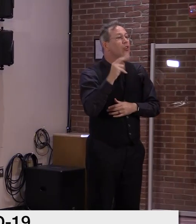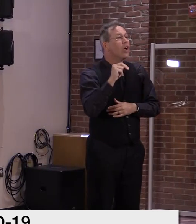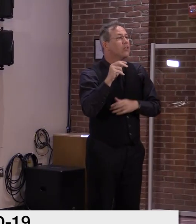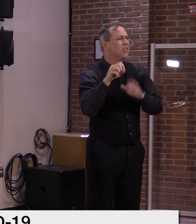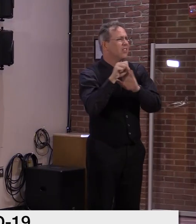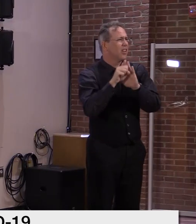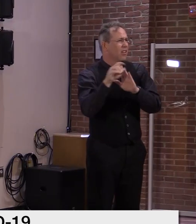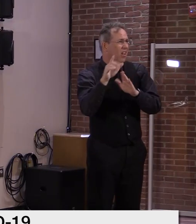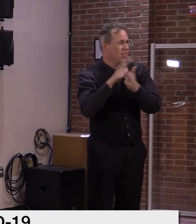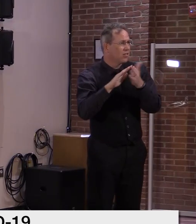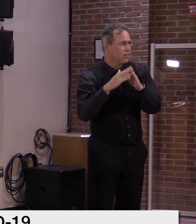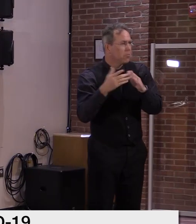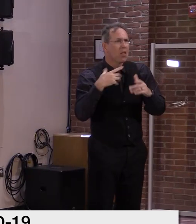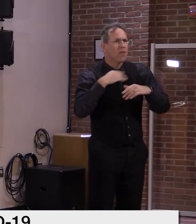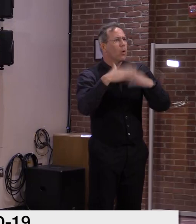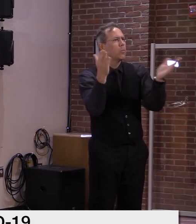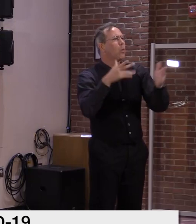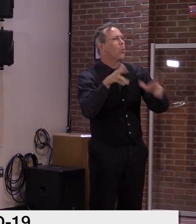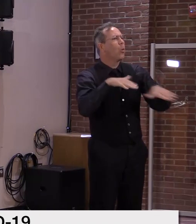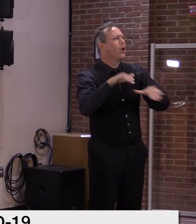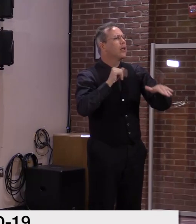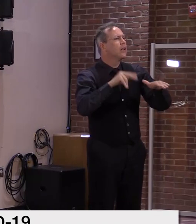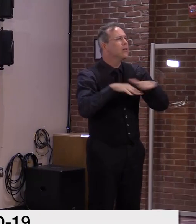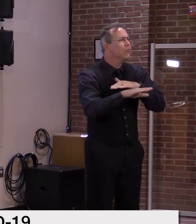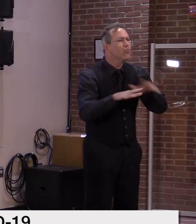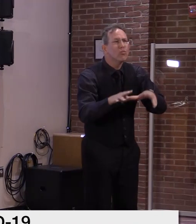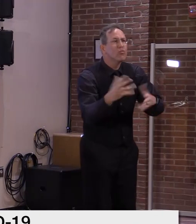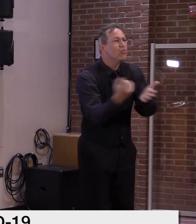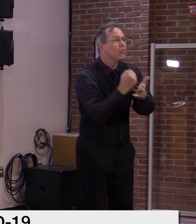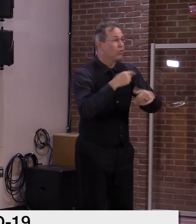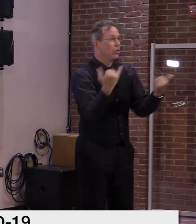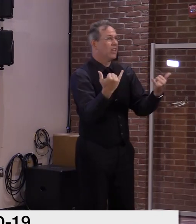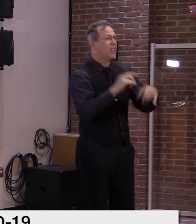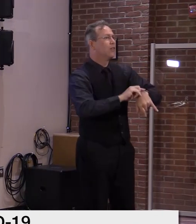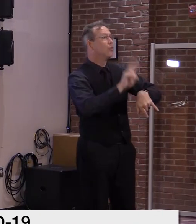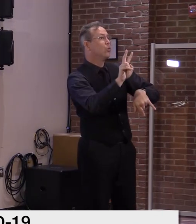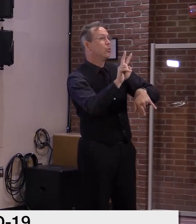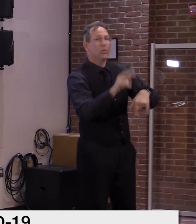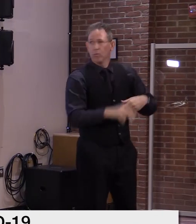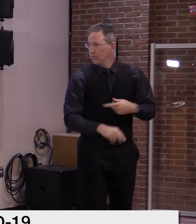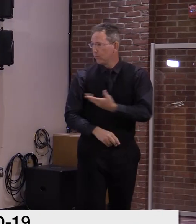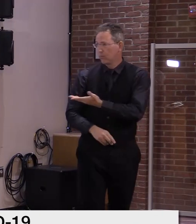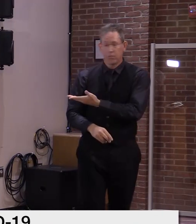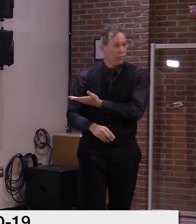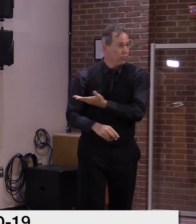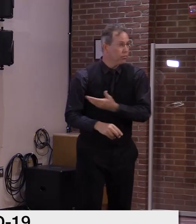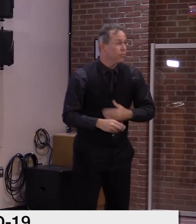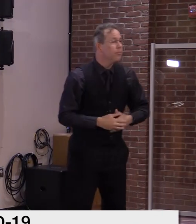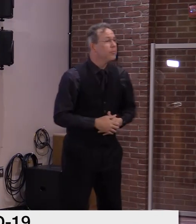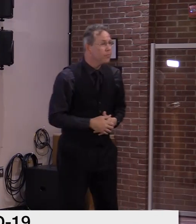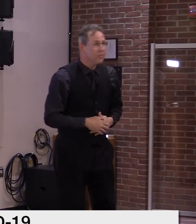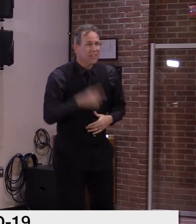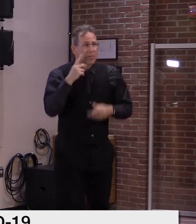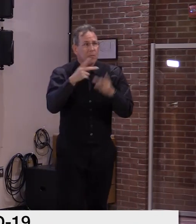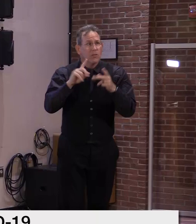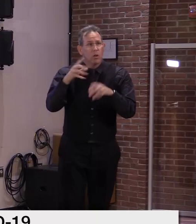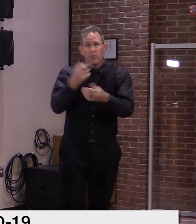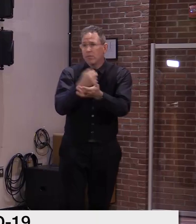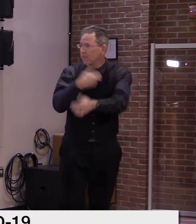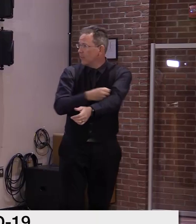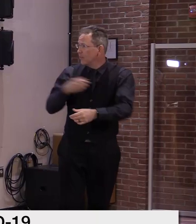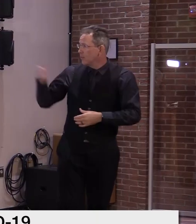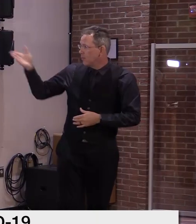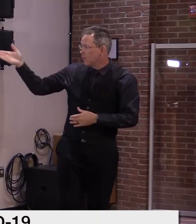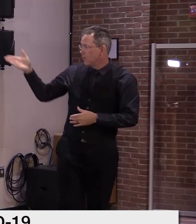today. Registration is now open for drive-throughs scheduled in Highgate on Airport Road at the